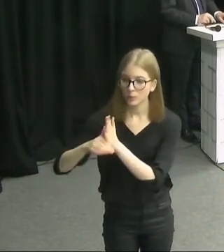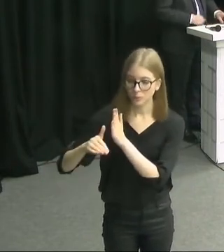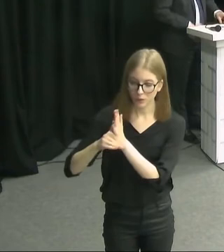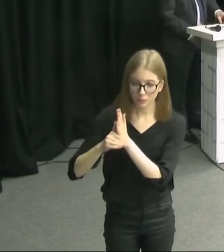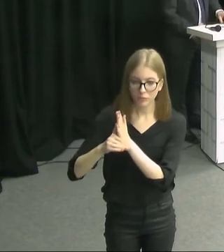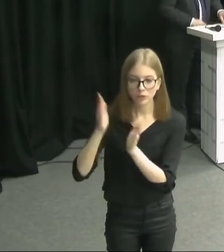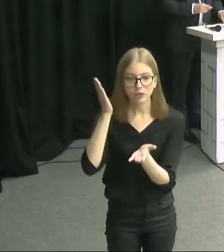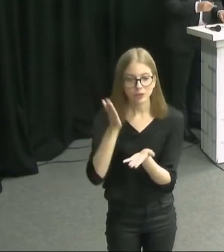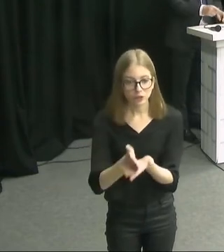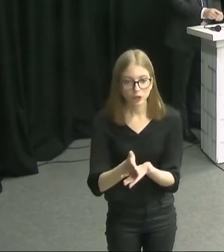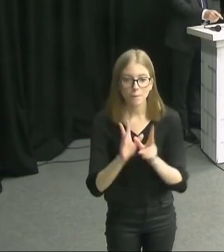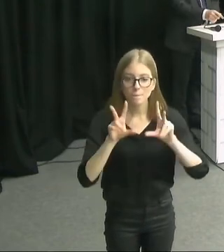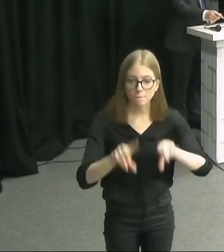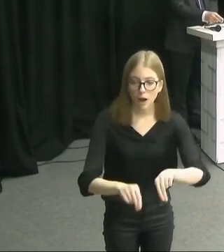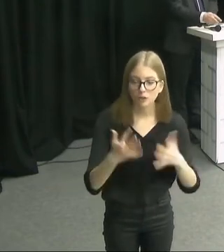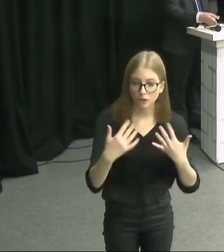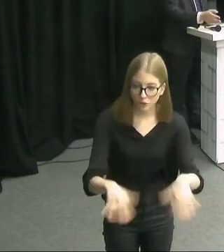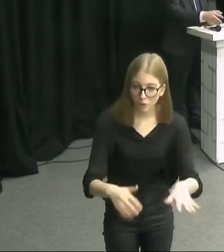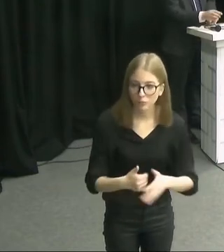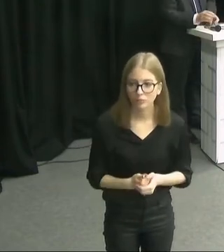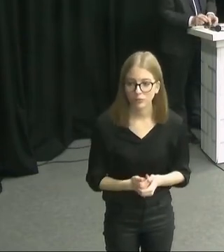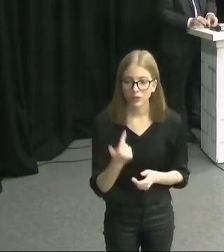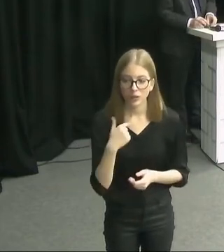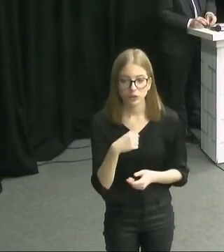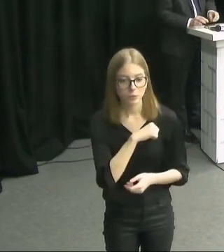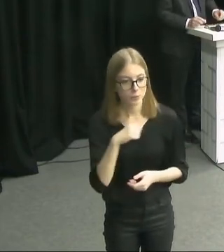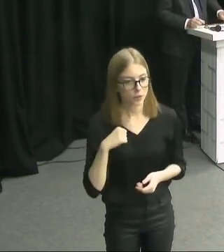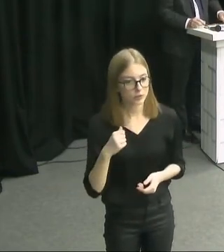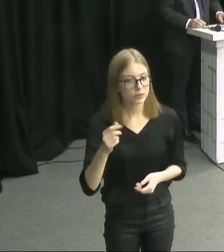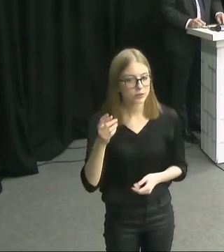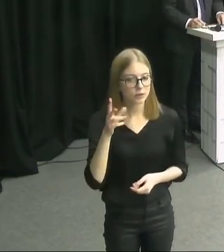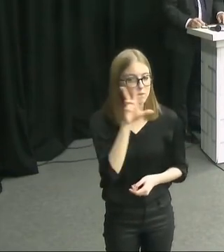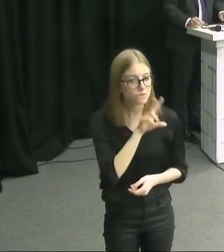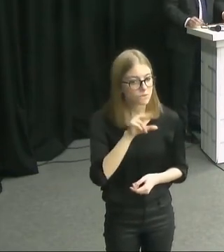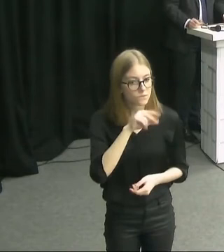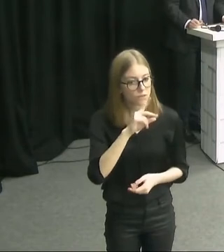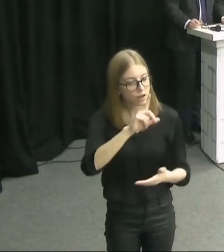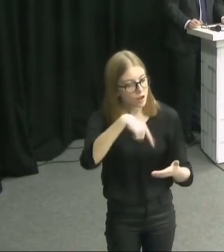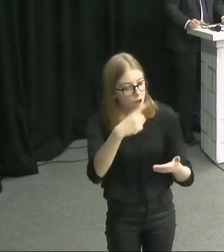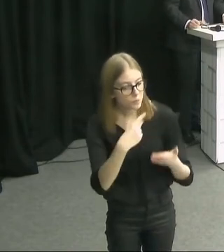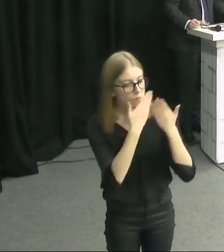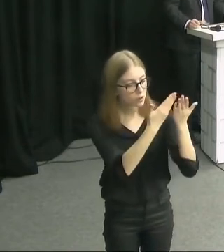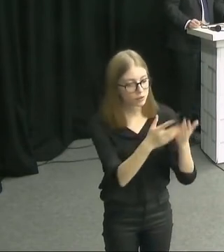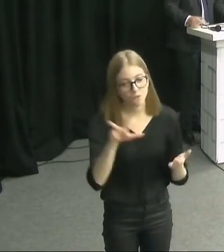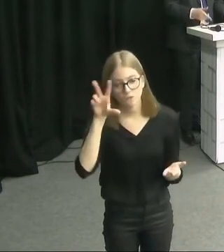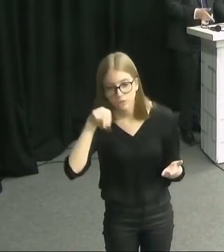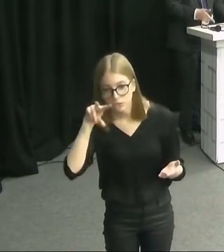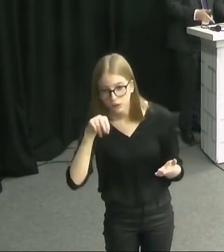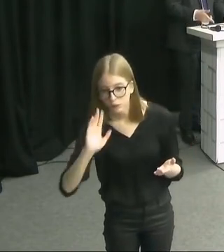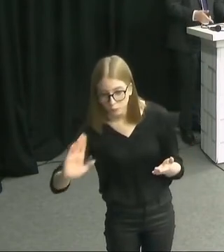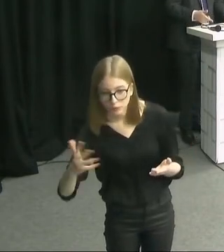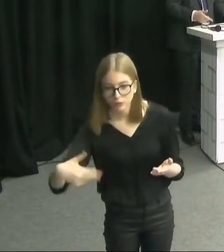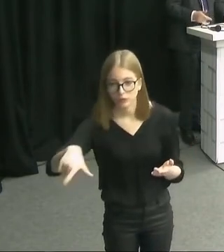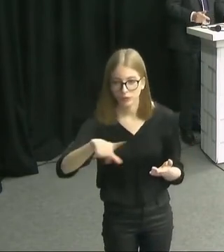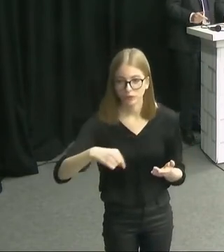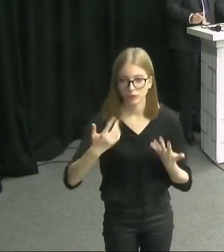And then we have, so there's 10 statements. So we can give you the